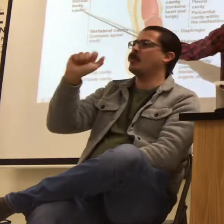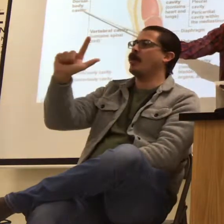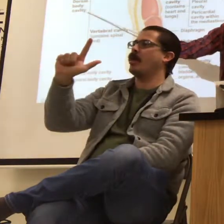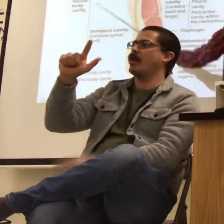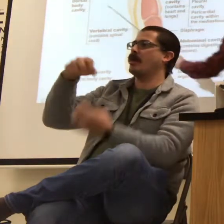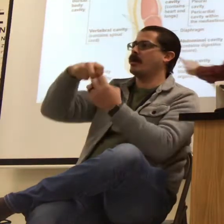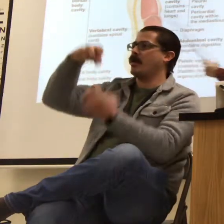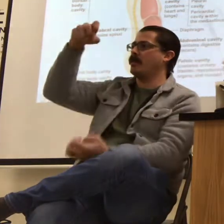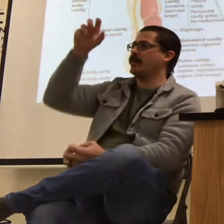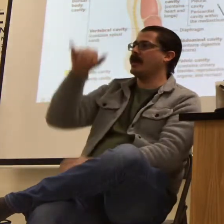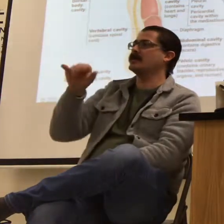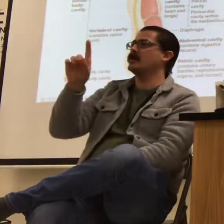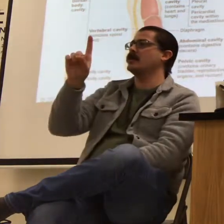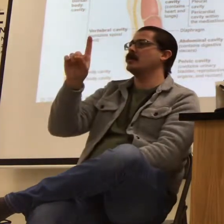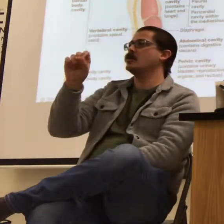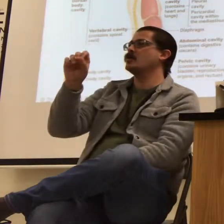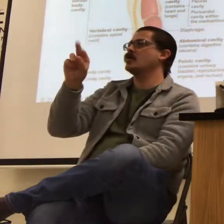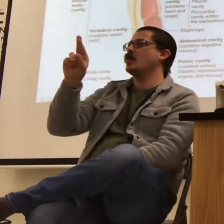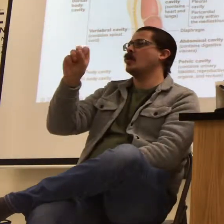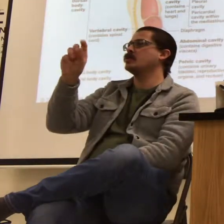the dorsal body cavity.